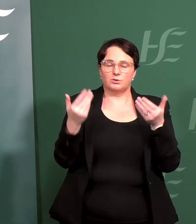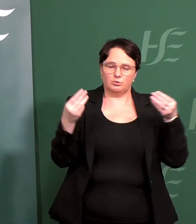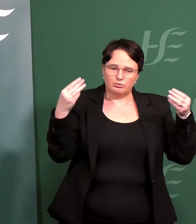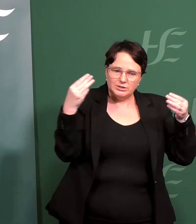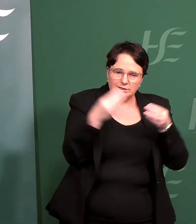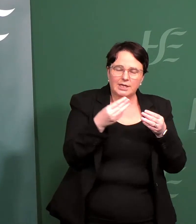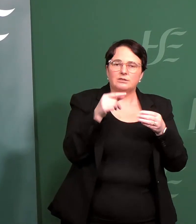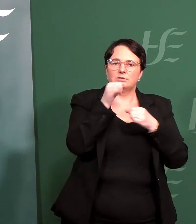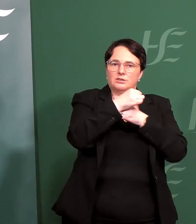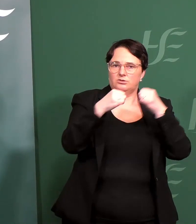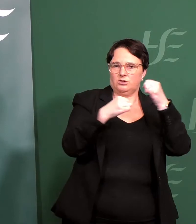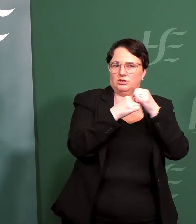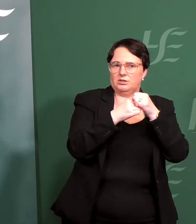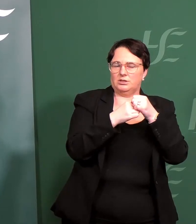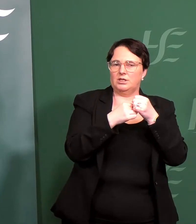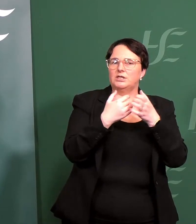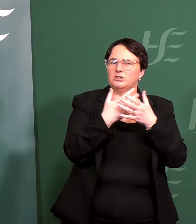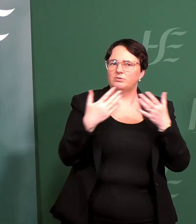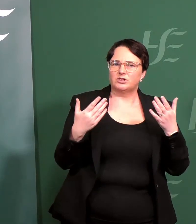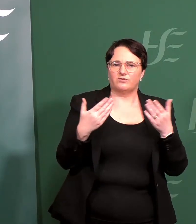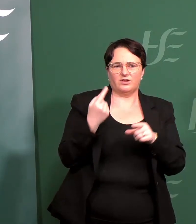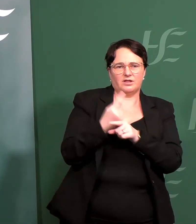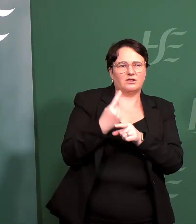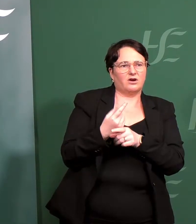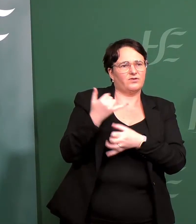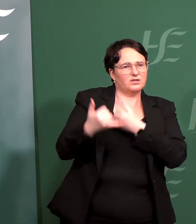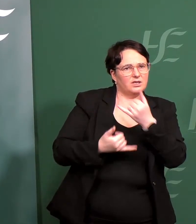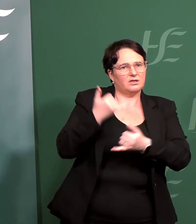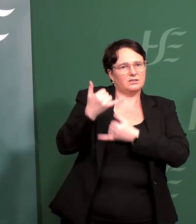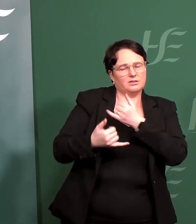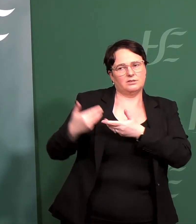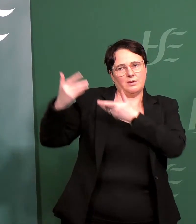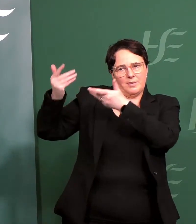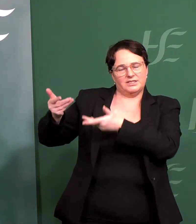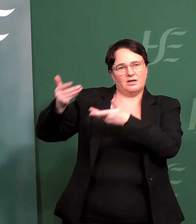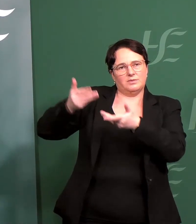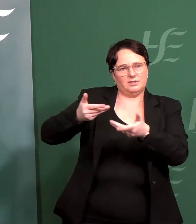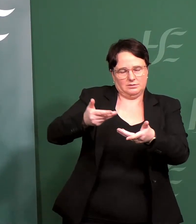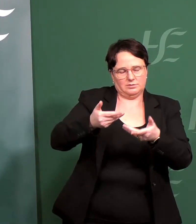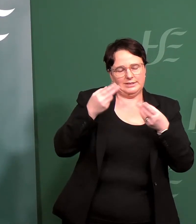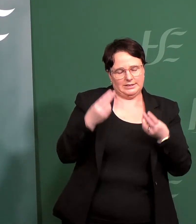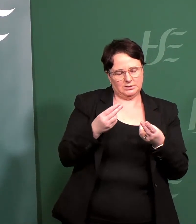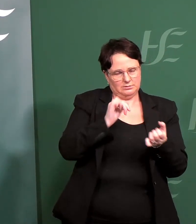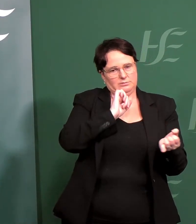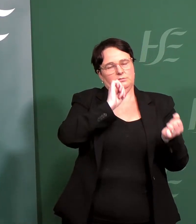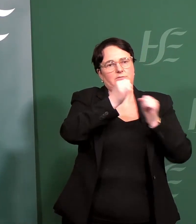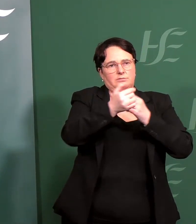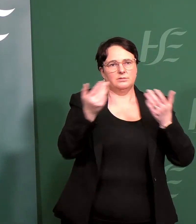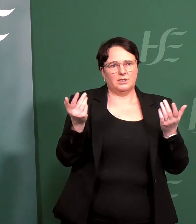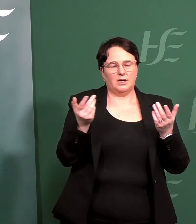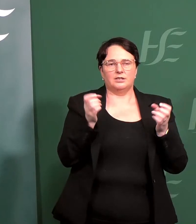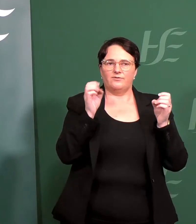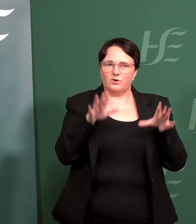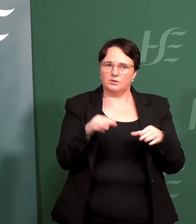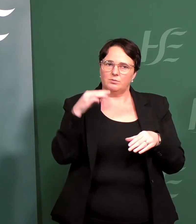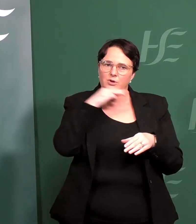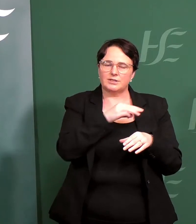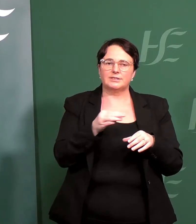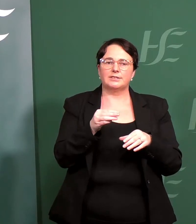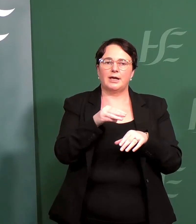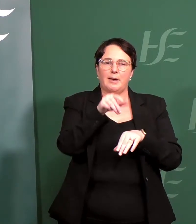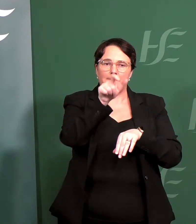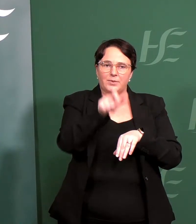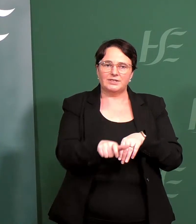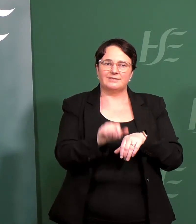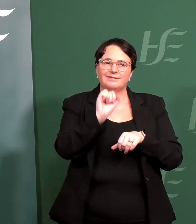has too much components of it which are legacy networks. Obviously the priorities around patient safety and quality and enhancement